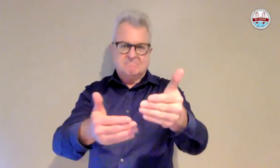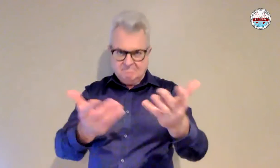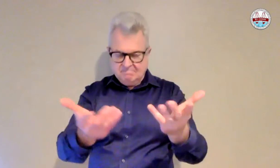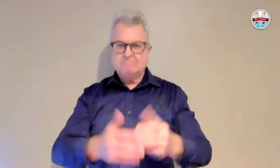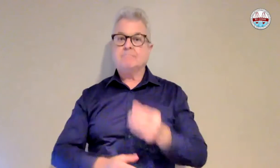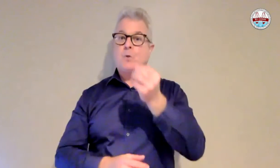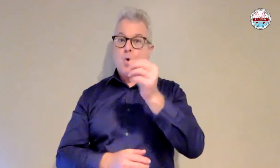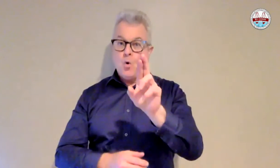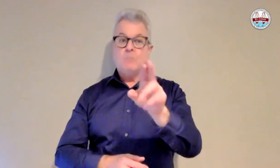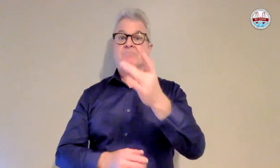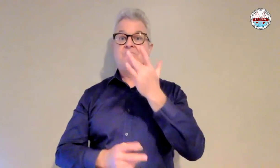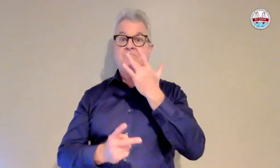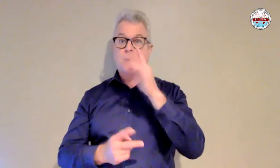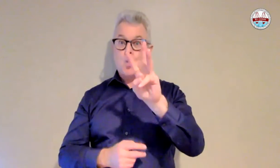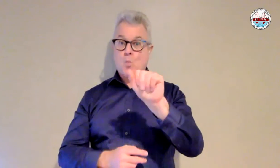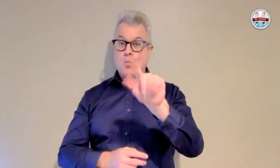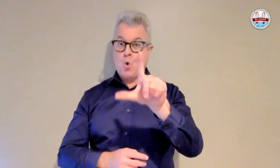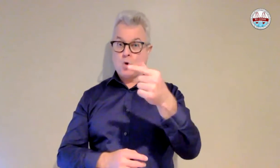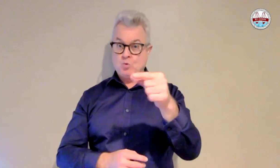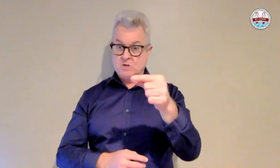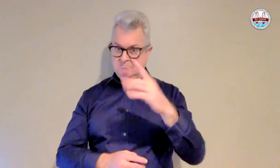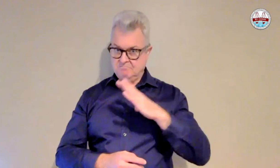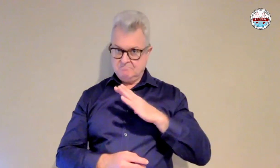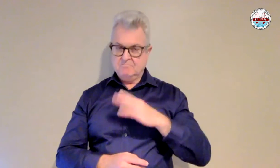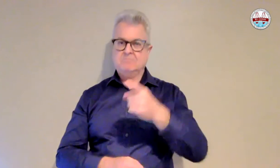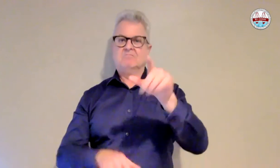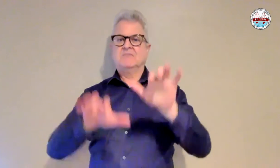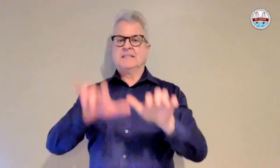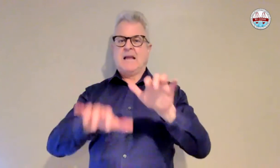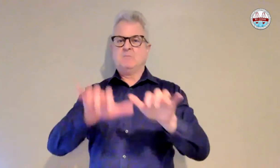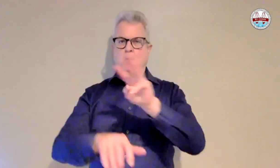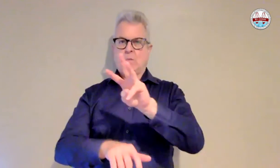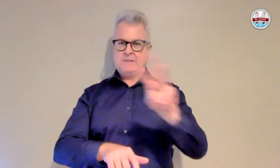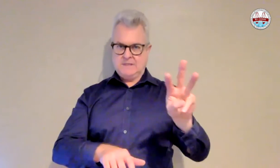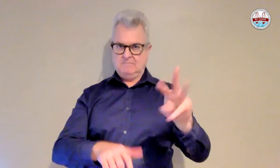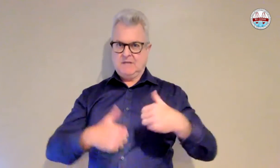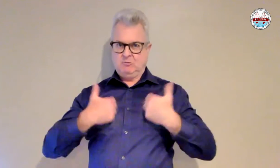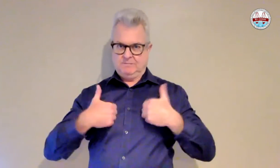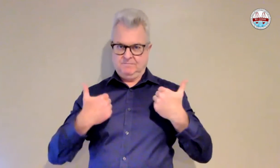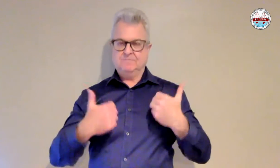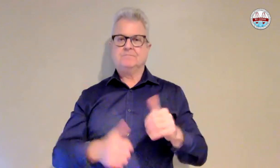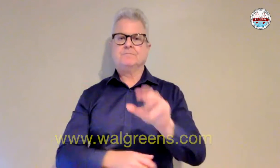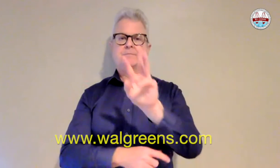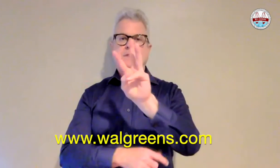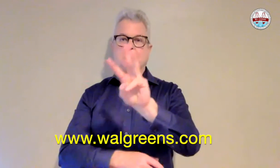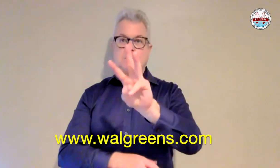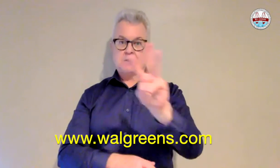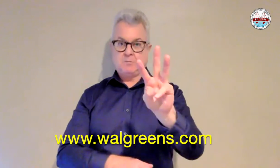Then you would navigate to the location that you want to go to. If you prefer to go to Walgreens, you will click in